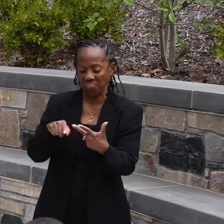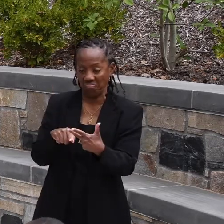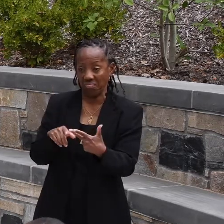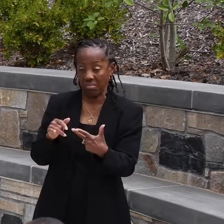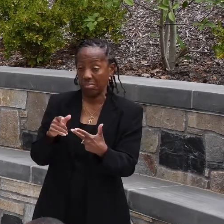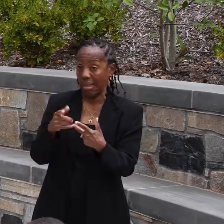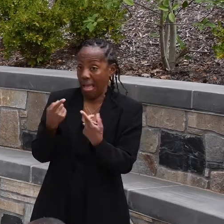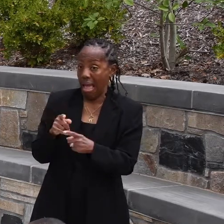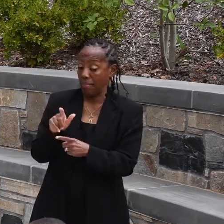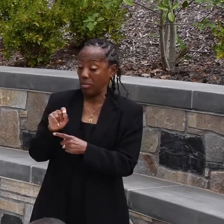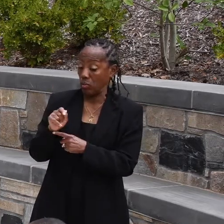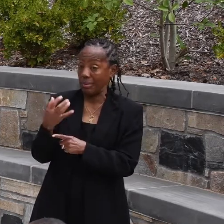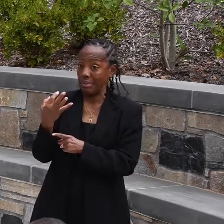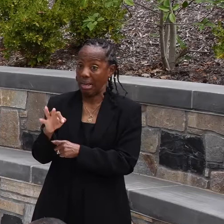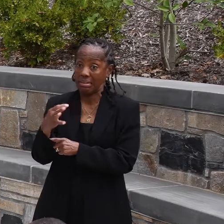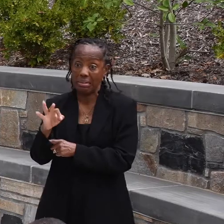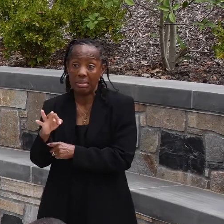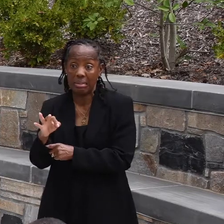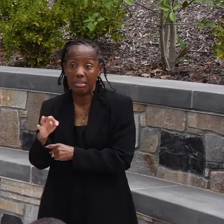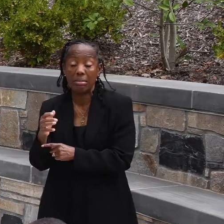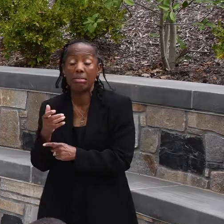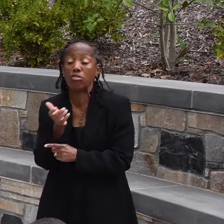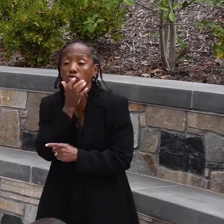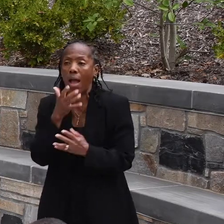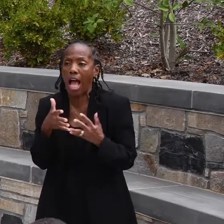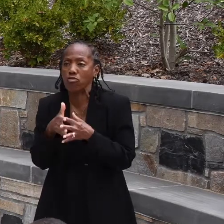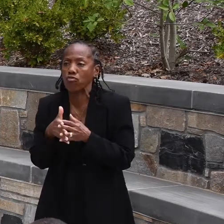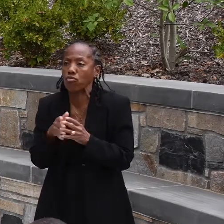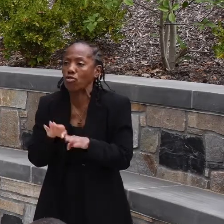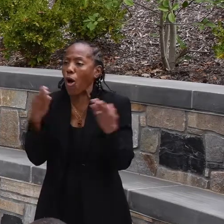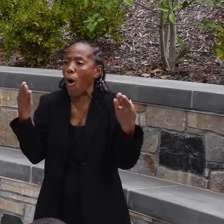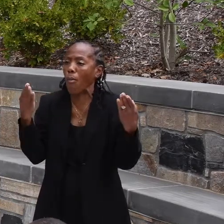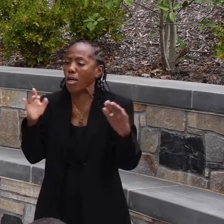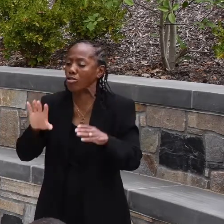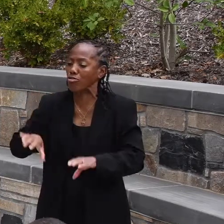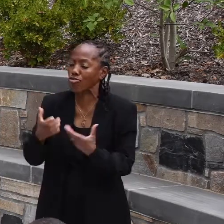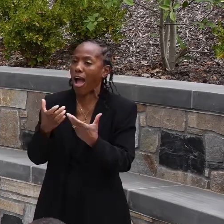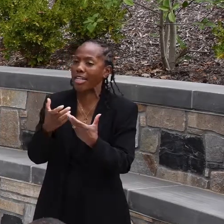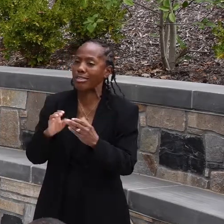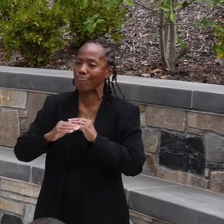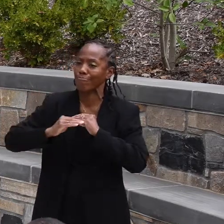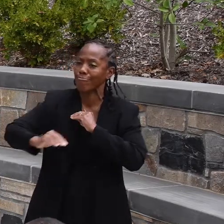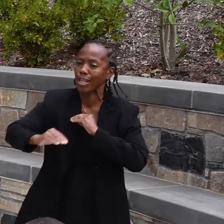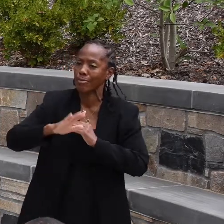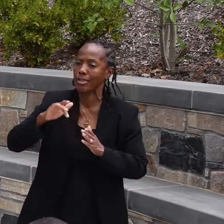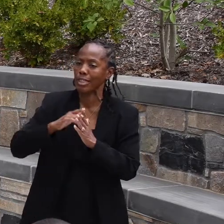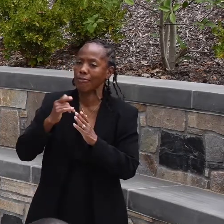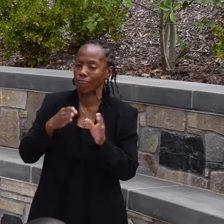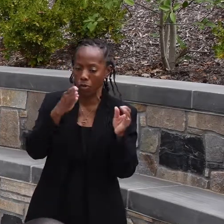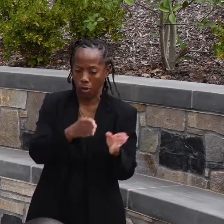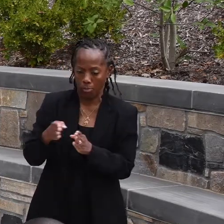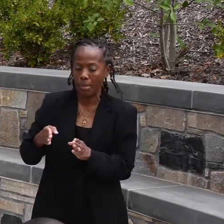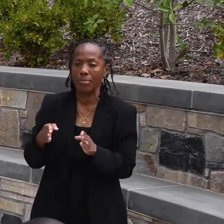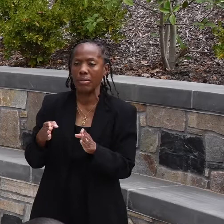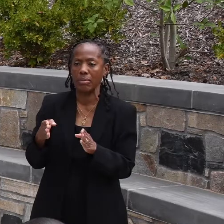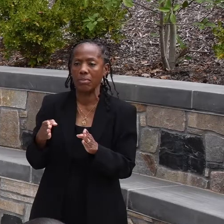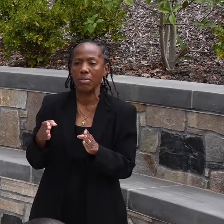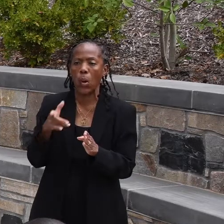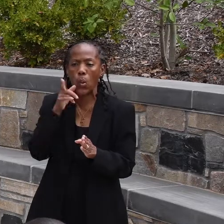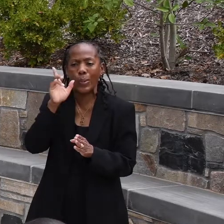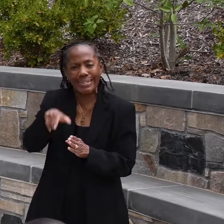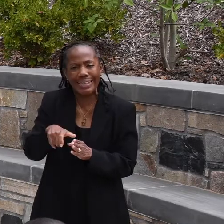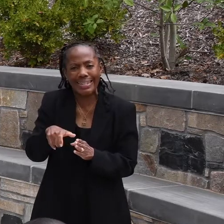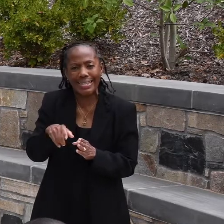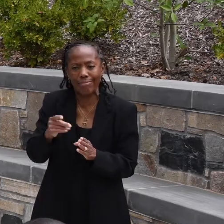In 2019, Grassroots opened the Crisis Stabilization Center for individuals in